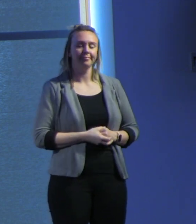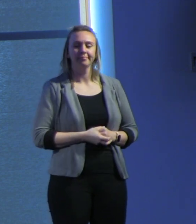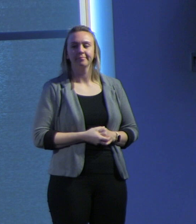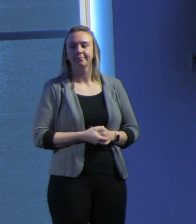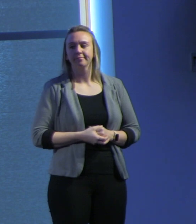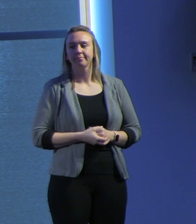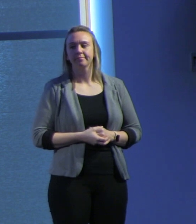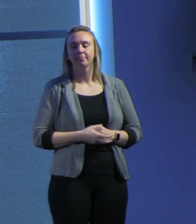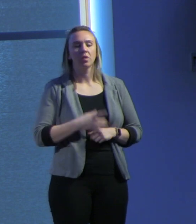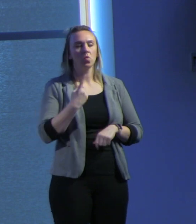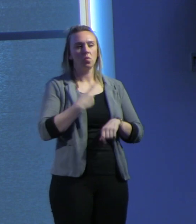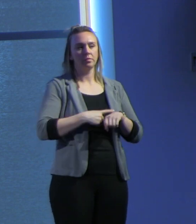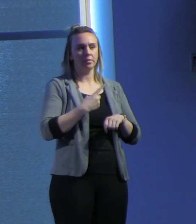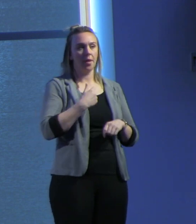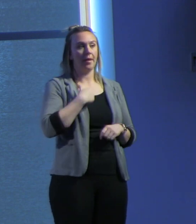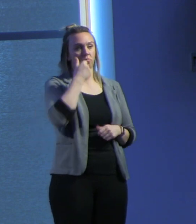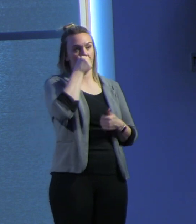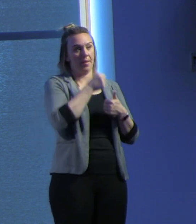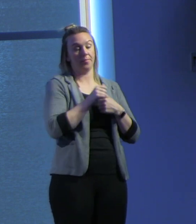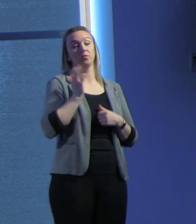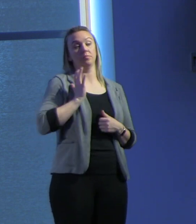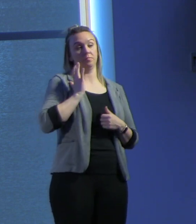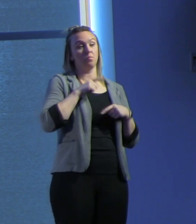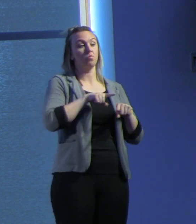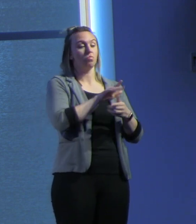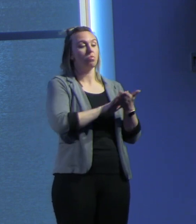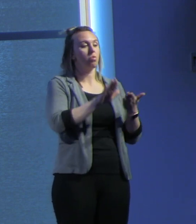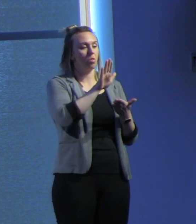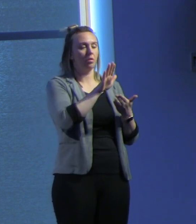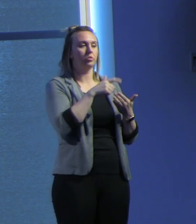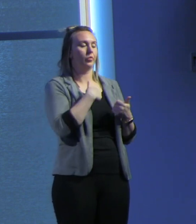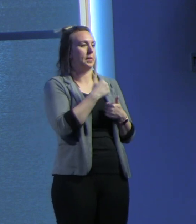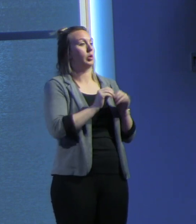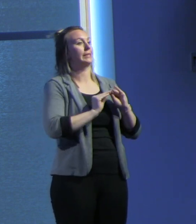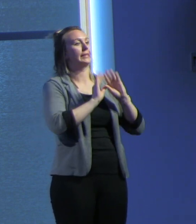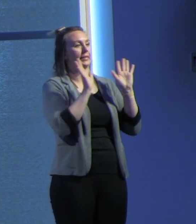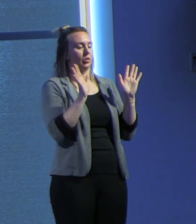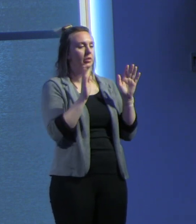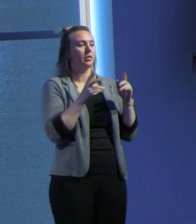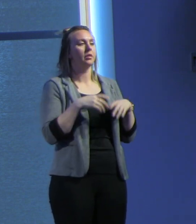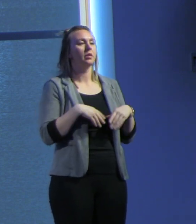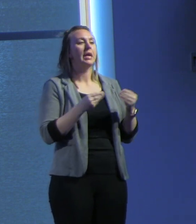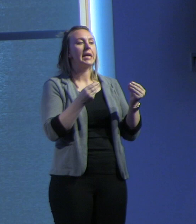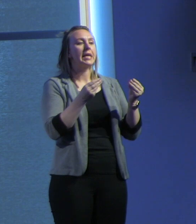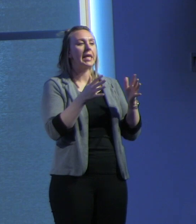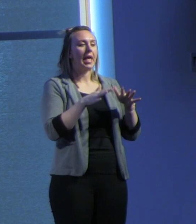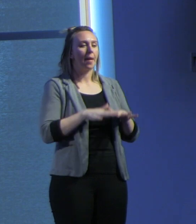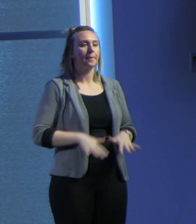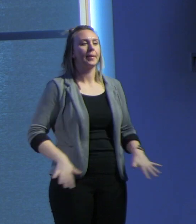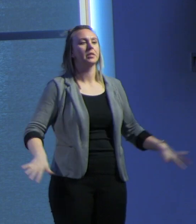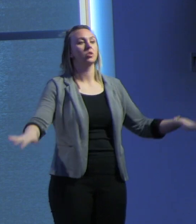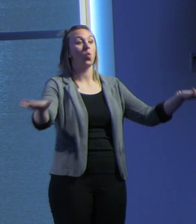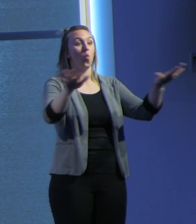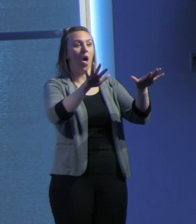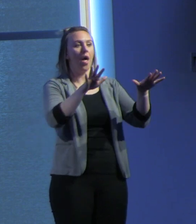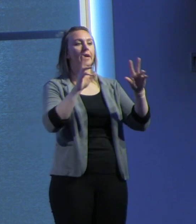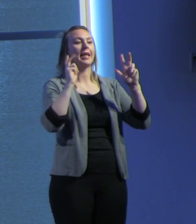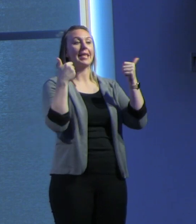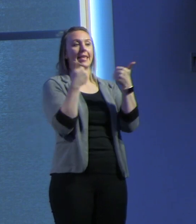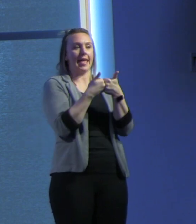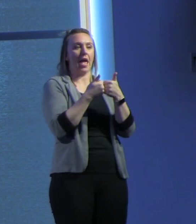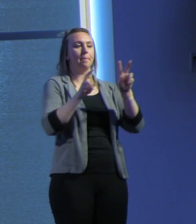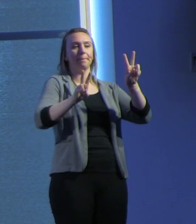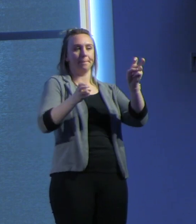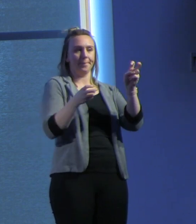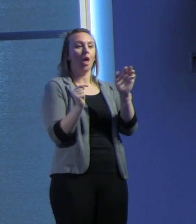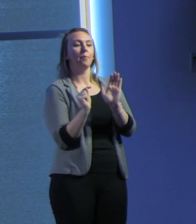One time I remember clearly in college, we've had this campus-wide murder game where you